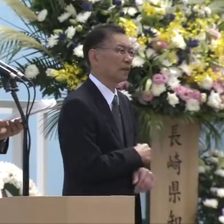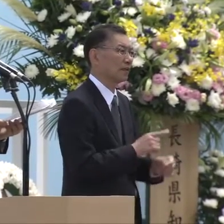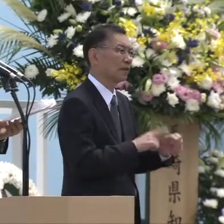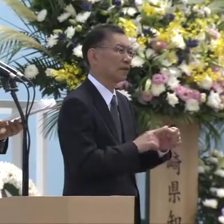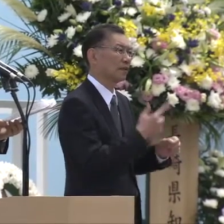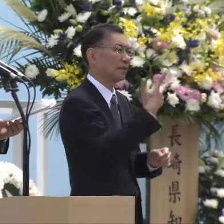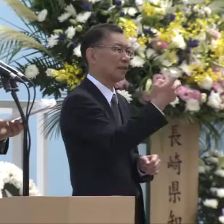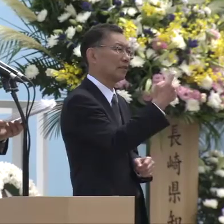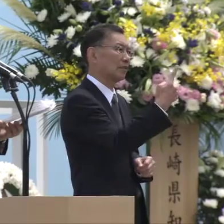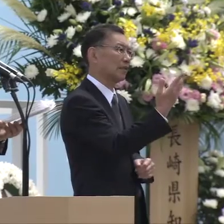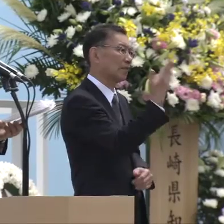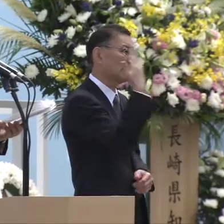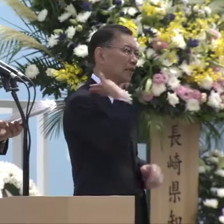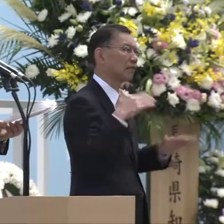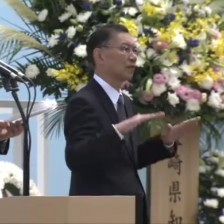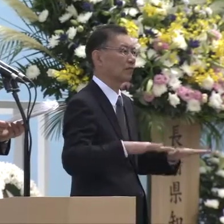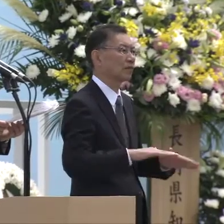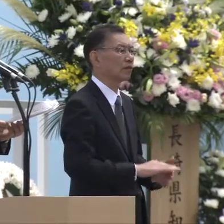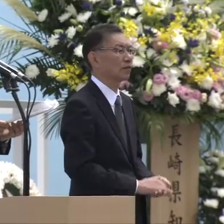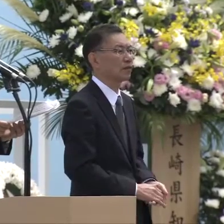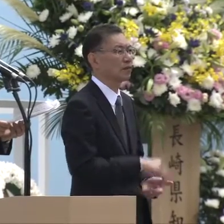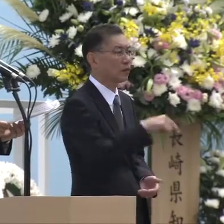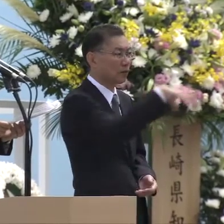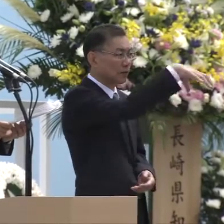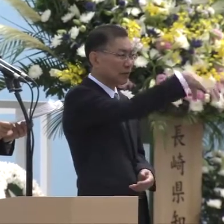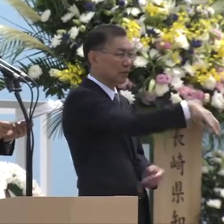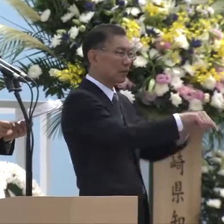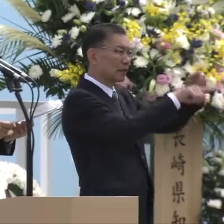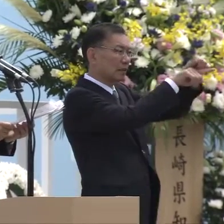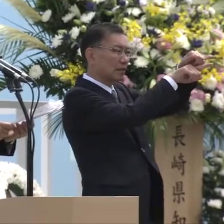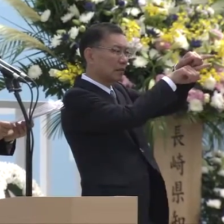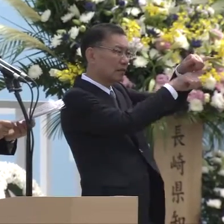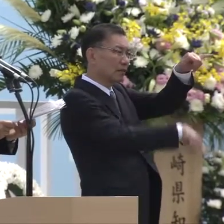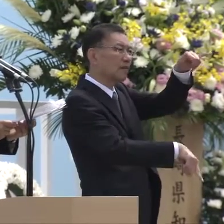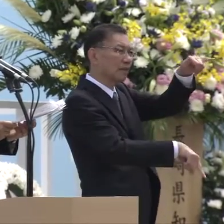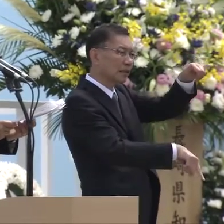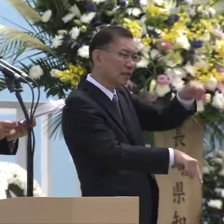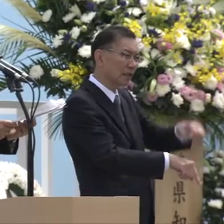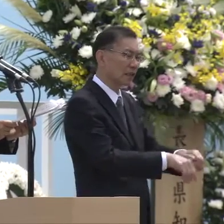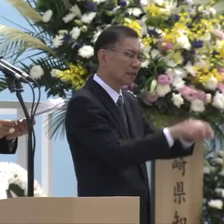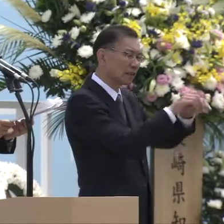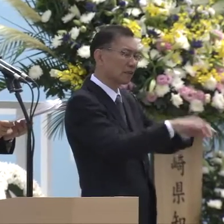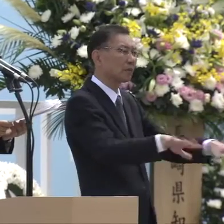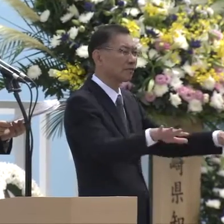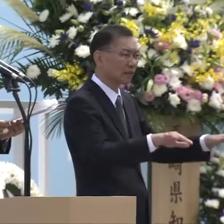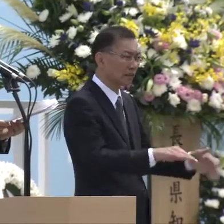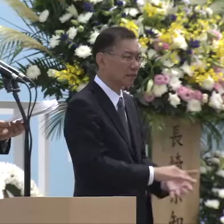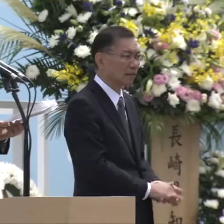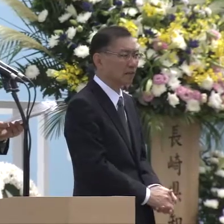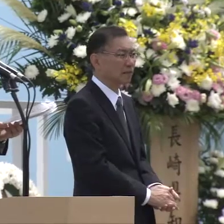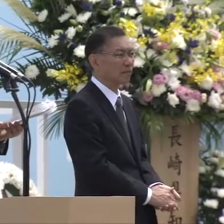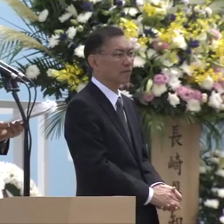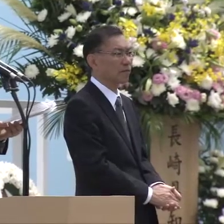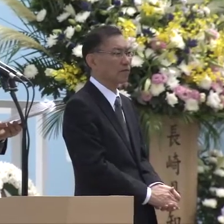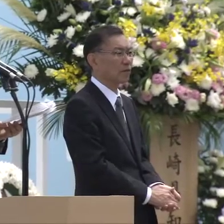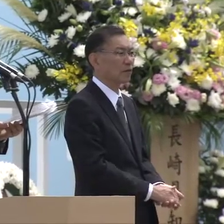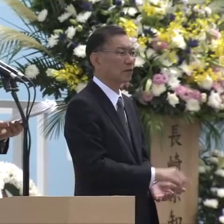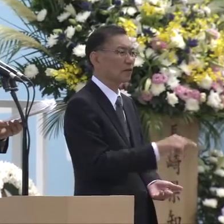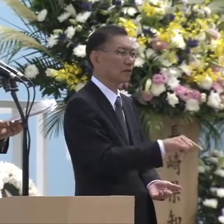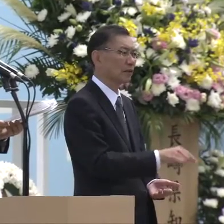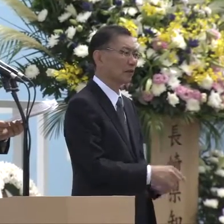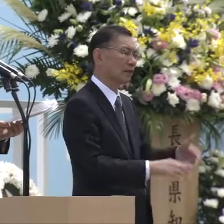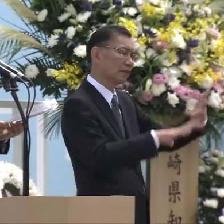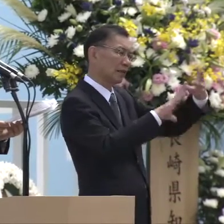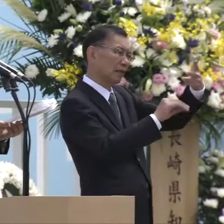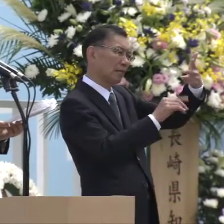71 years ago today, an atomic bomb dropped on Nagasaki, deprived more than